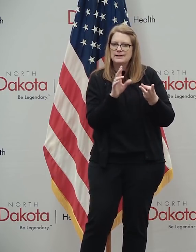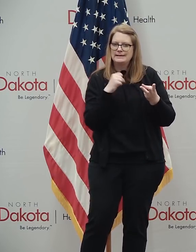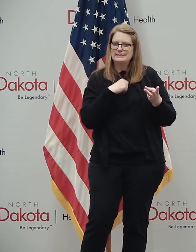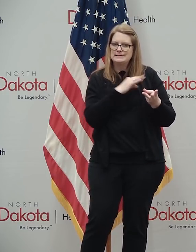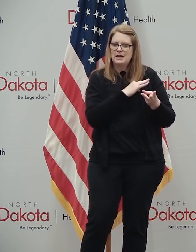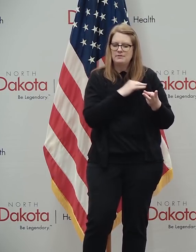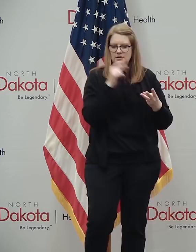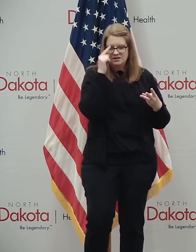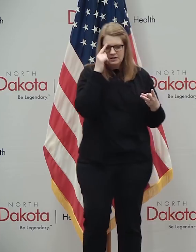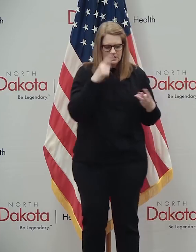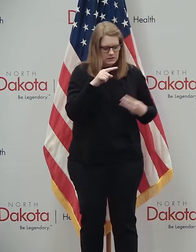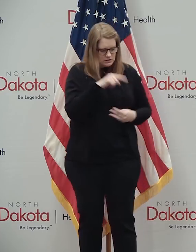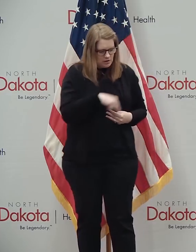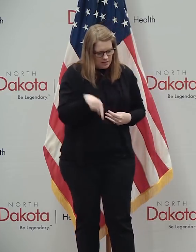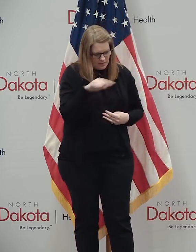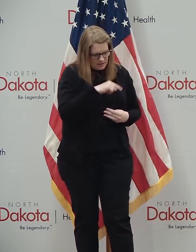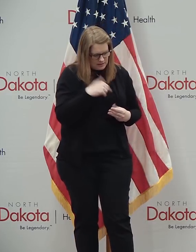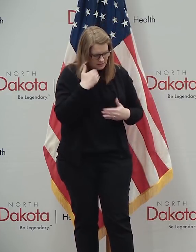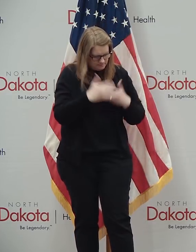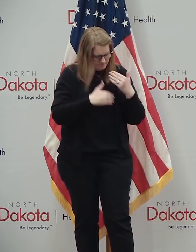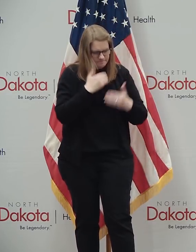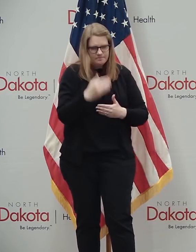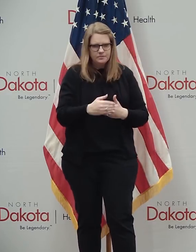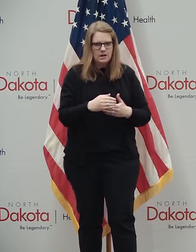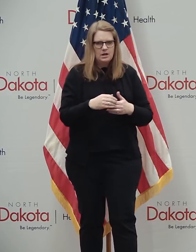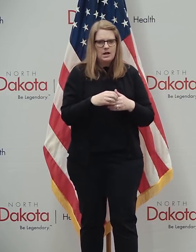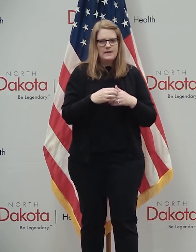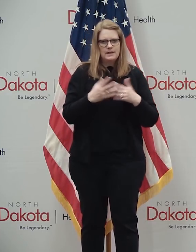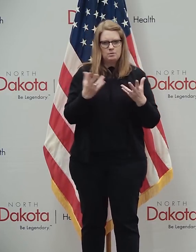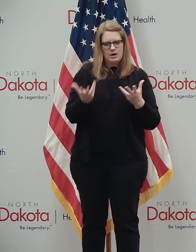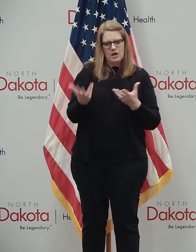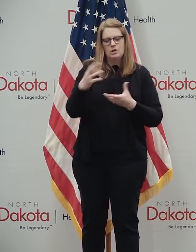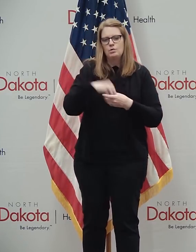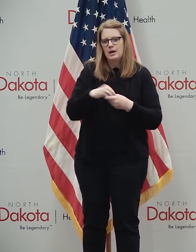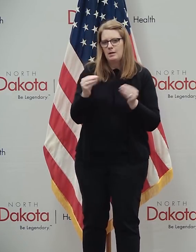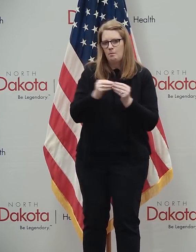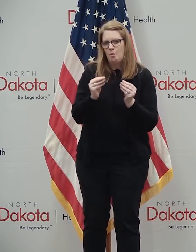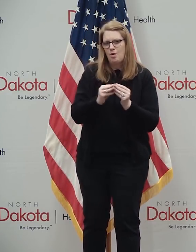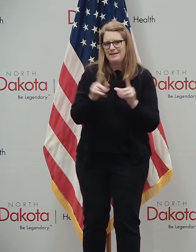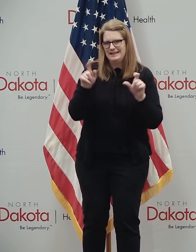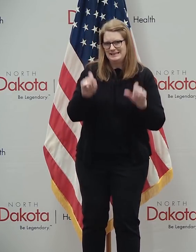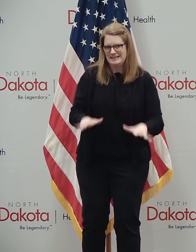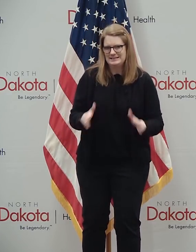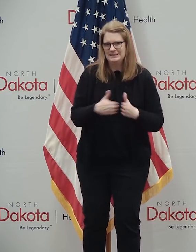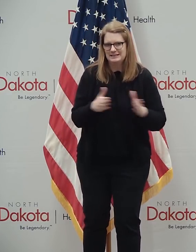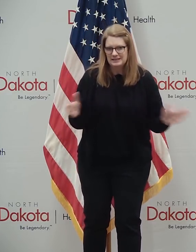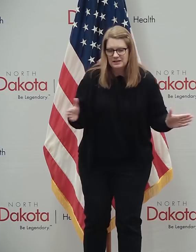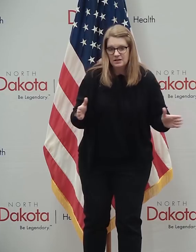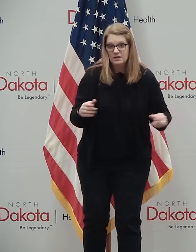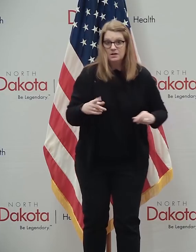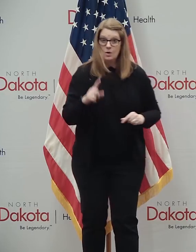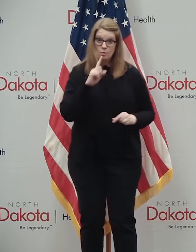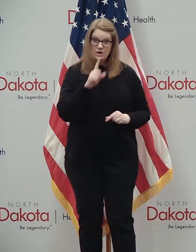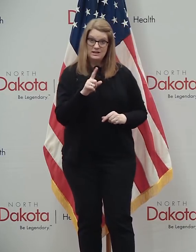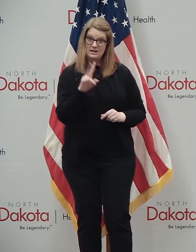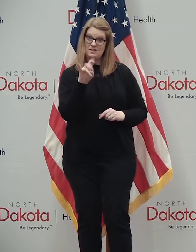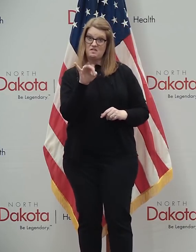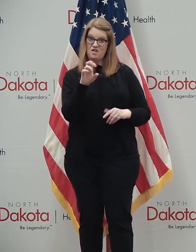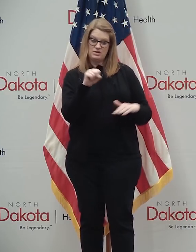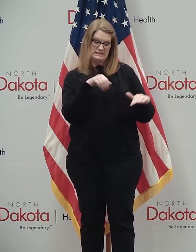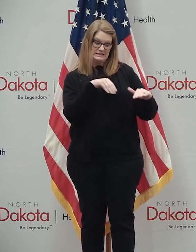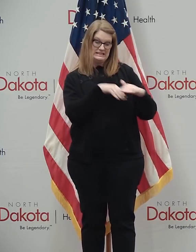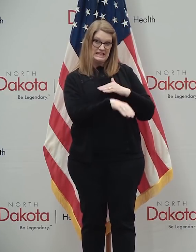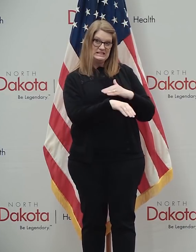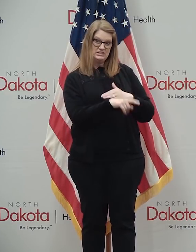overall testing strategy and the serial testing that needs to be done, because ultimately the way the virus gets into these institutions or